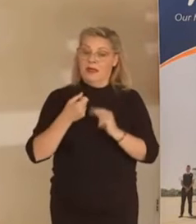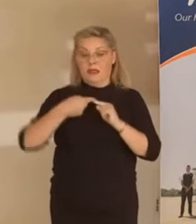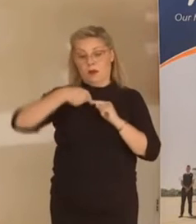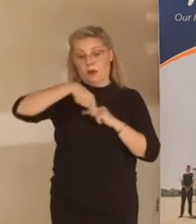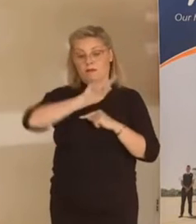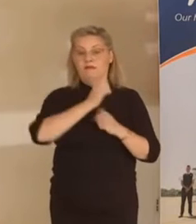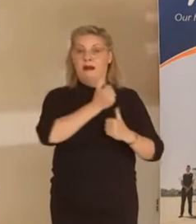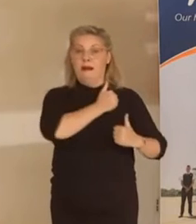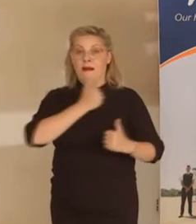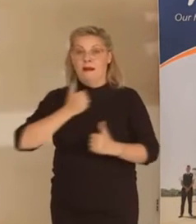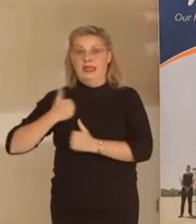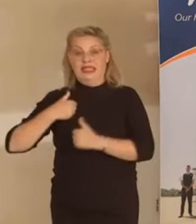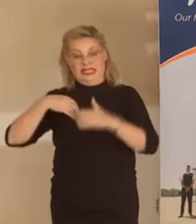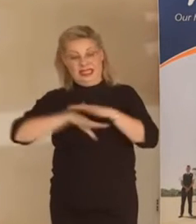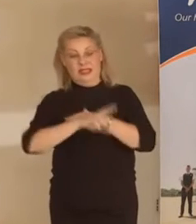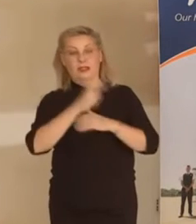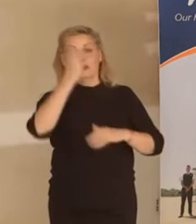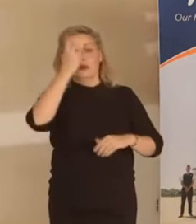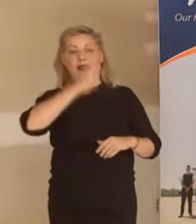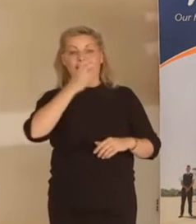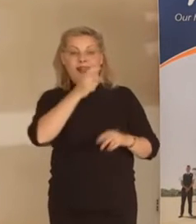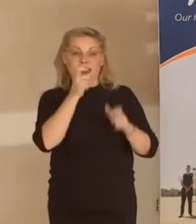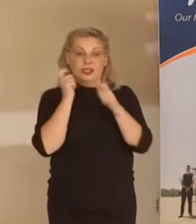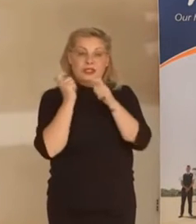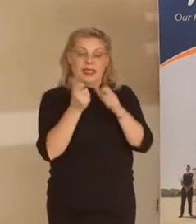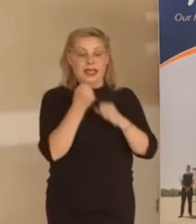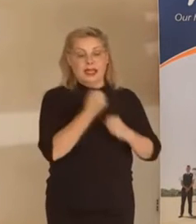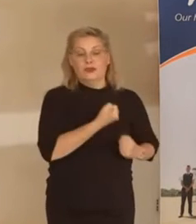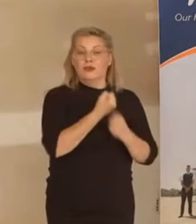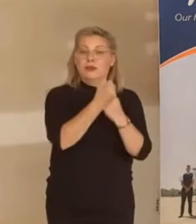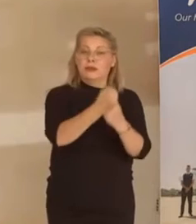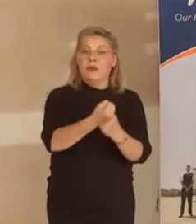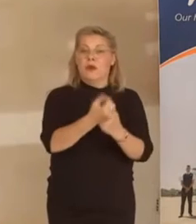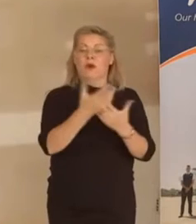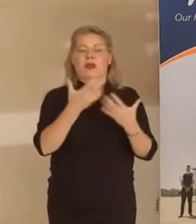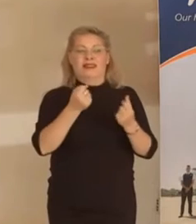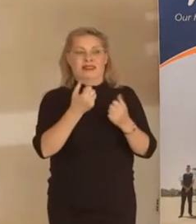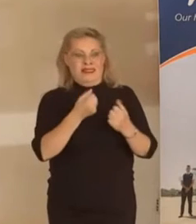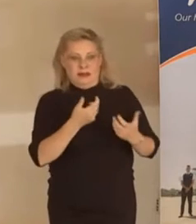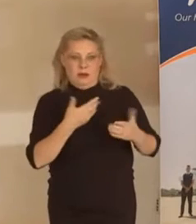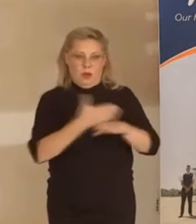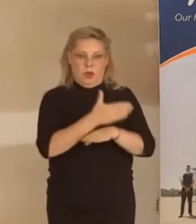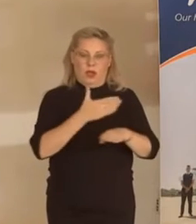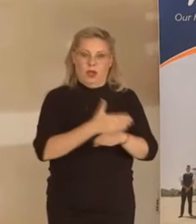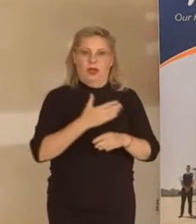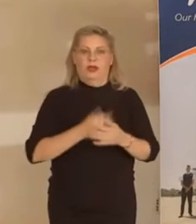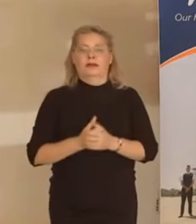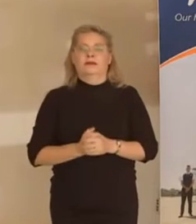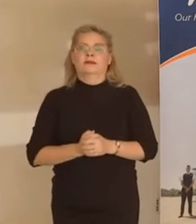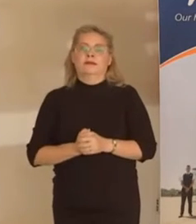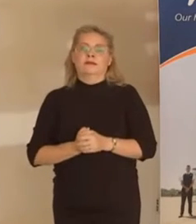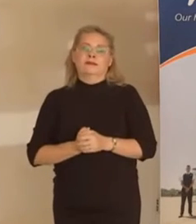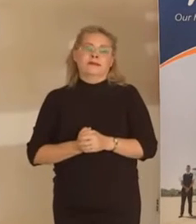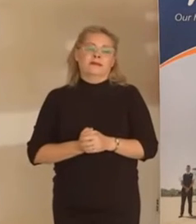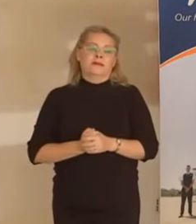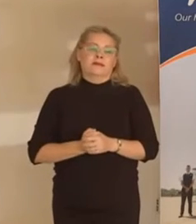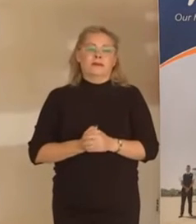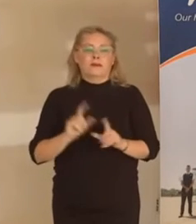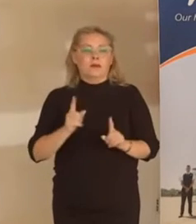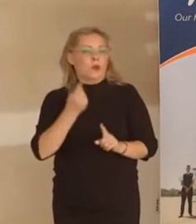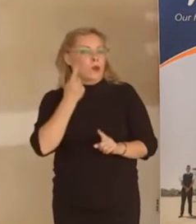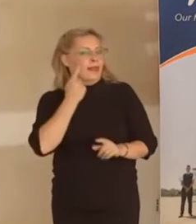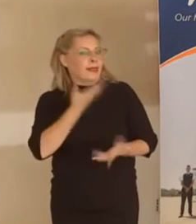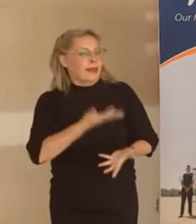classes. What do you make of that? Well, obviously I'd support, I mean, the aged care